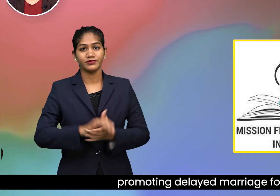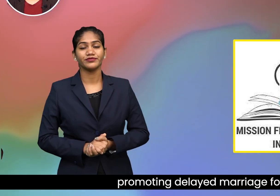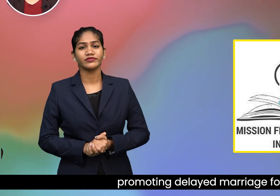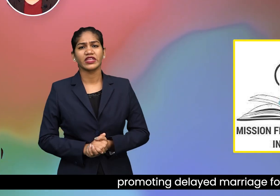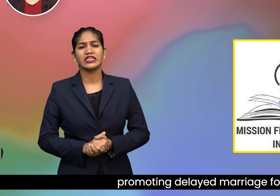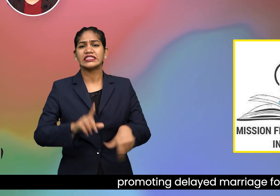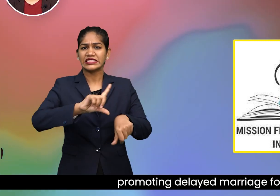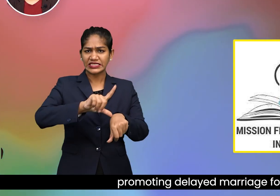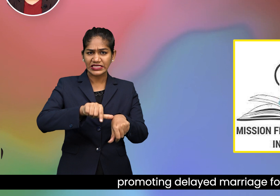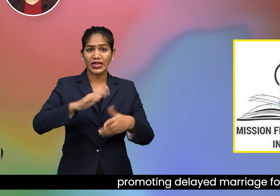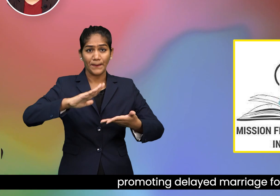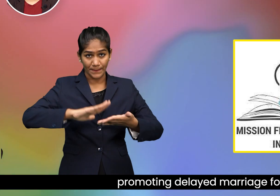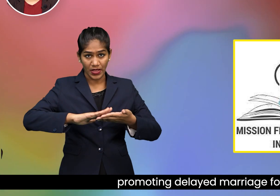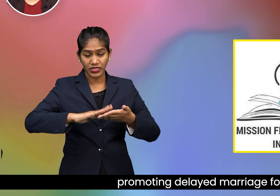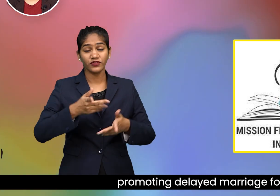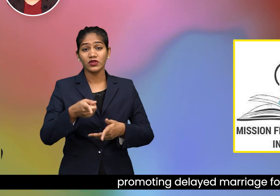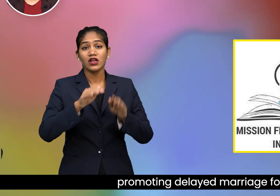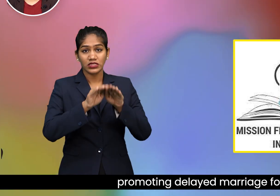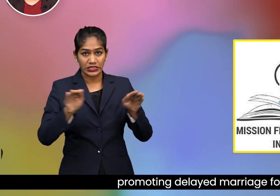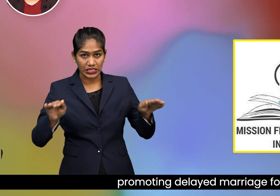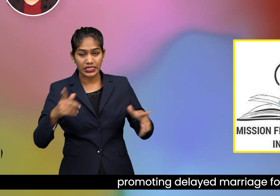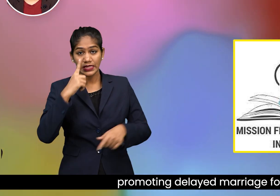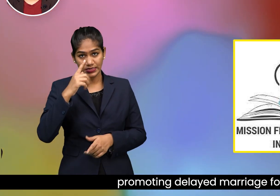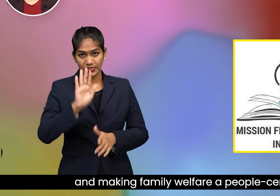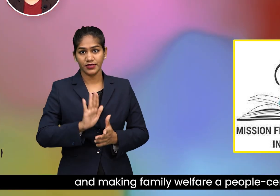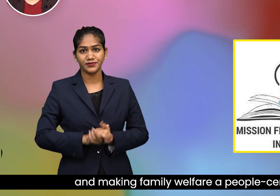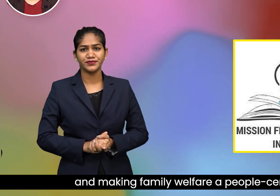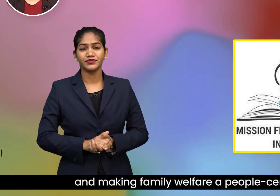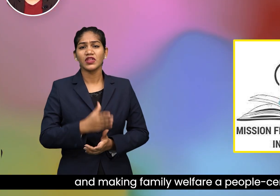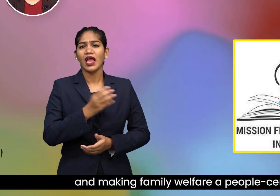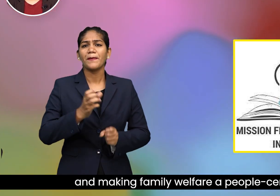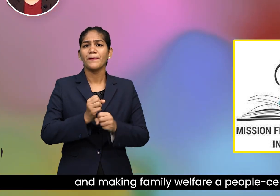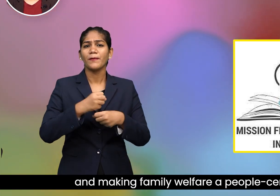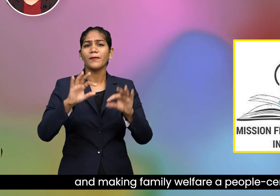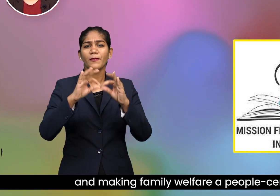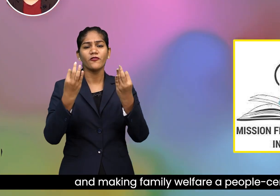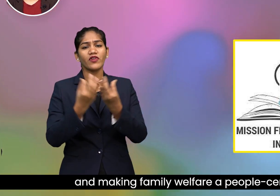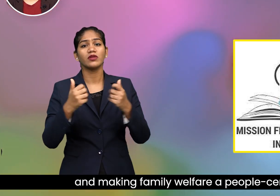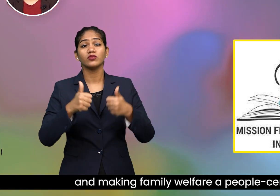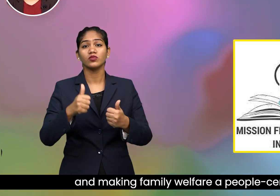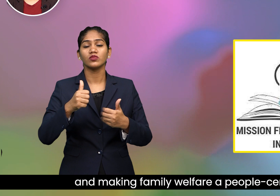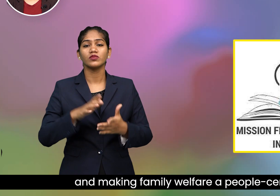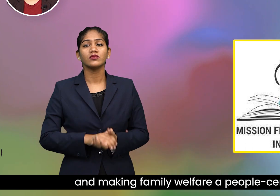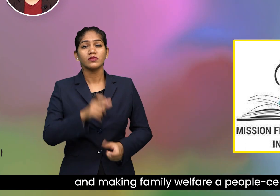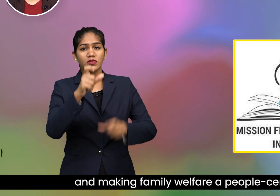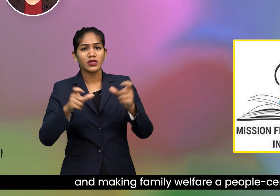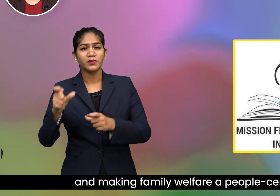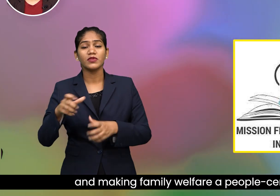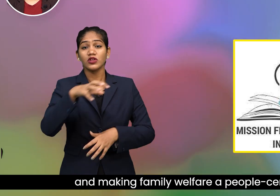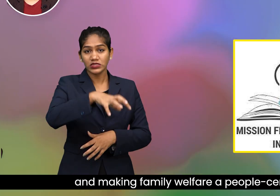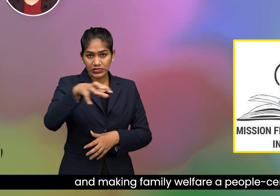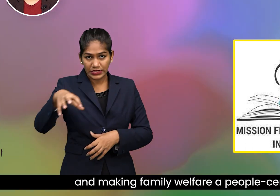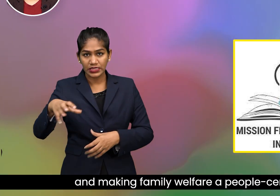promoting delayed marriage for girls, and making family welfare a